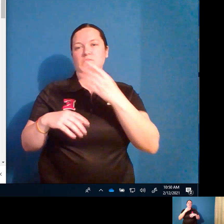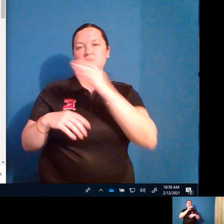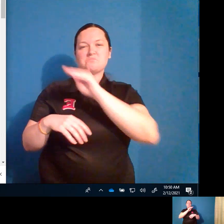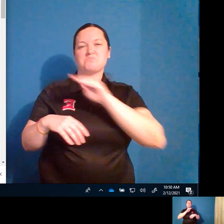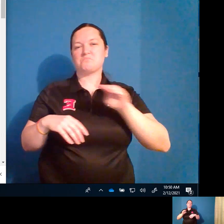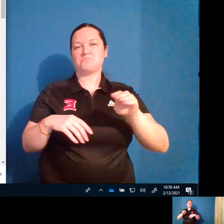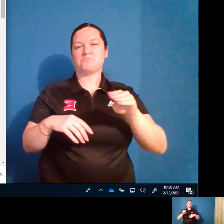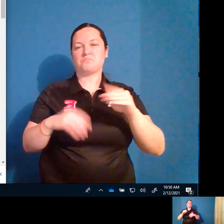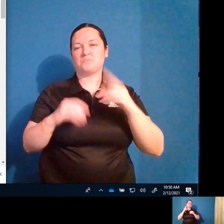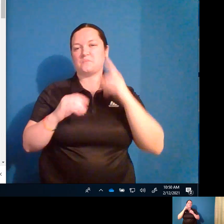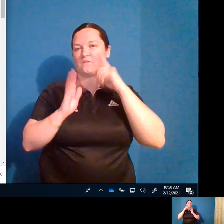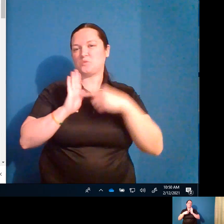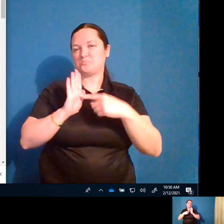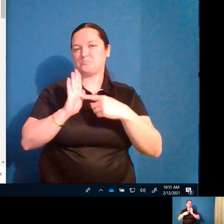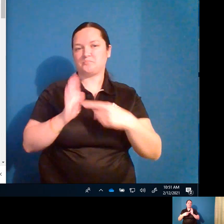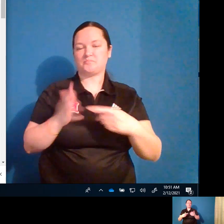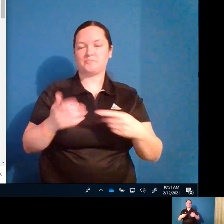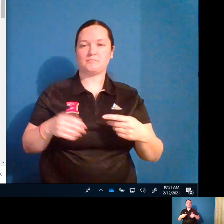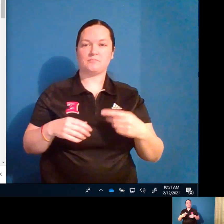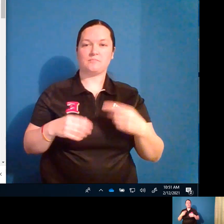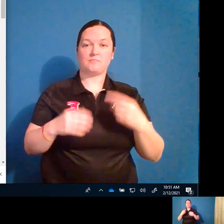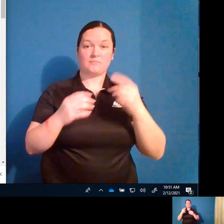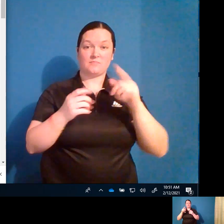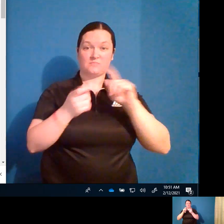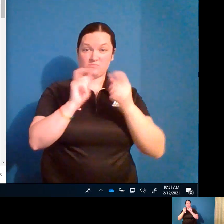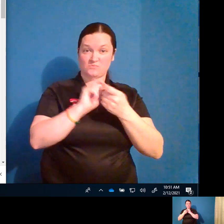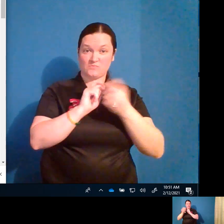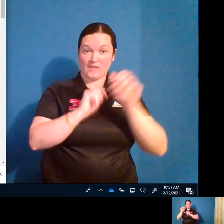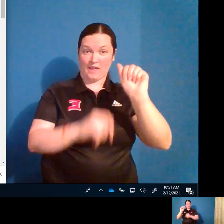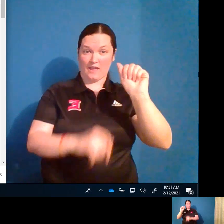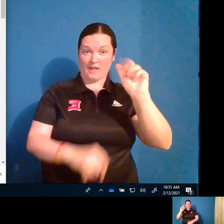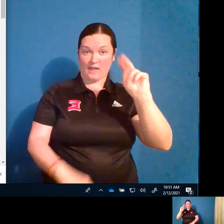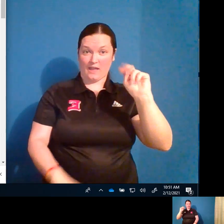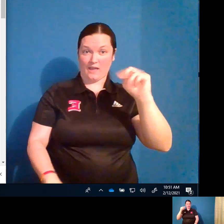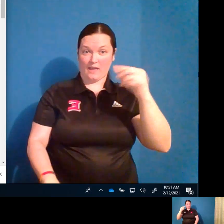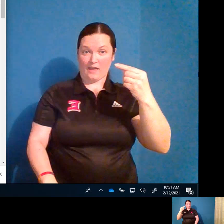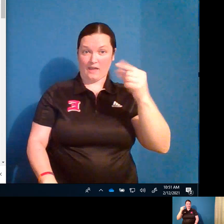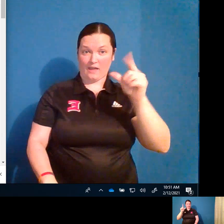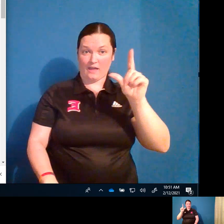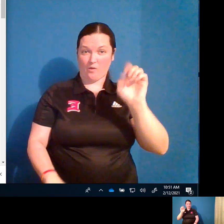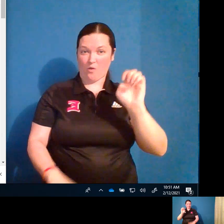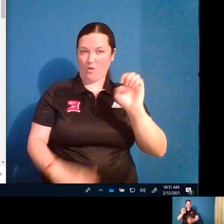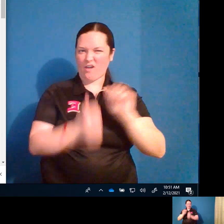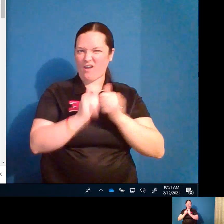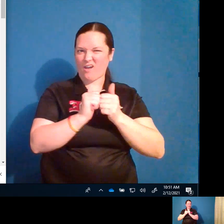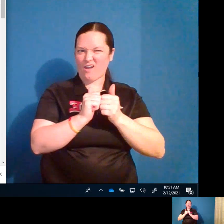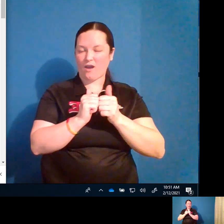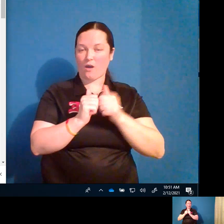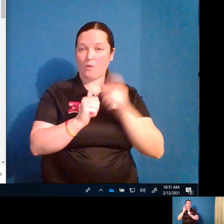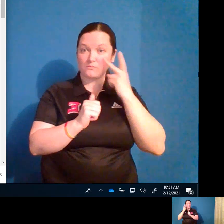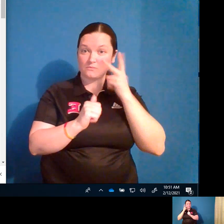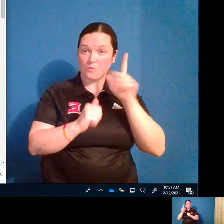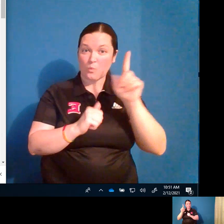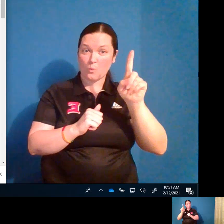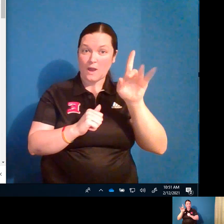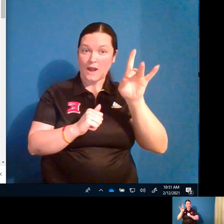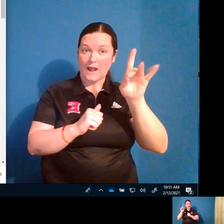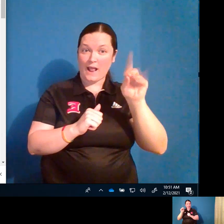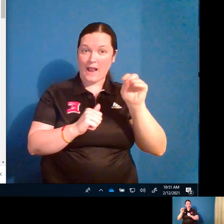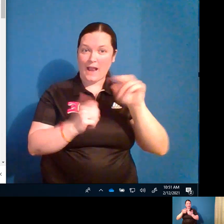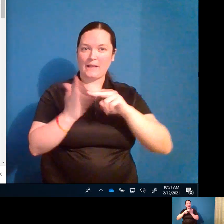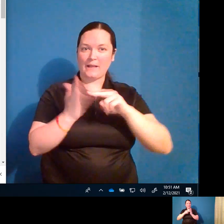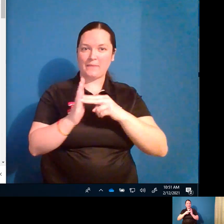one back in. So I want to change the angle of those. I want to change them 180. See how that goes? Oh,